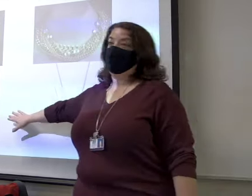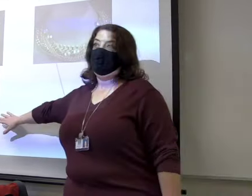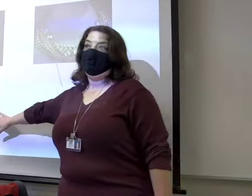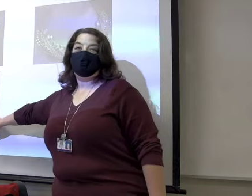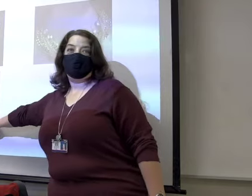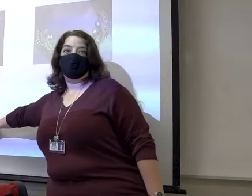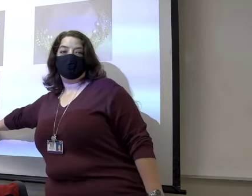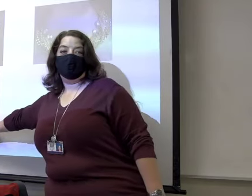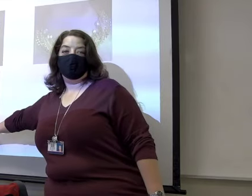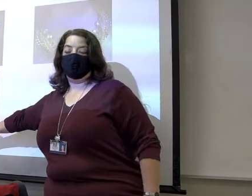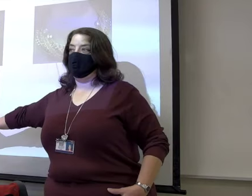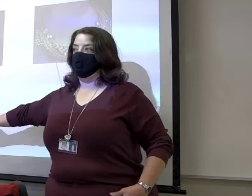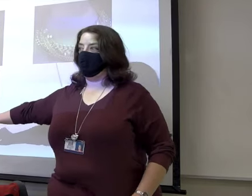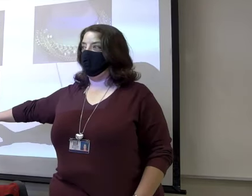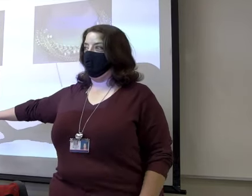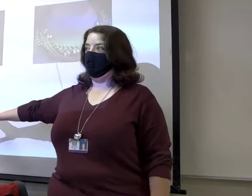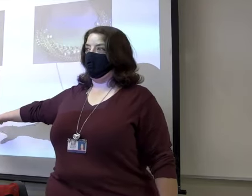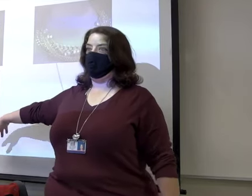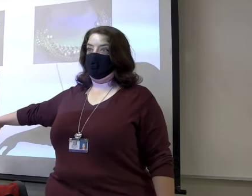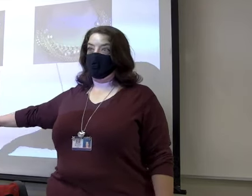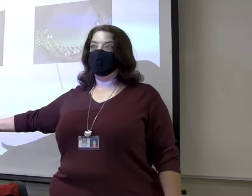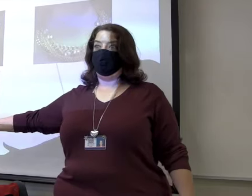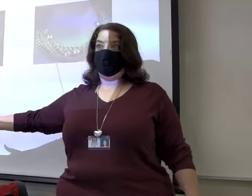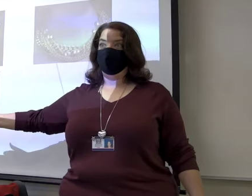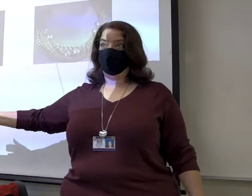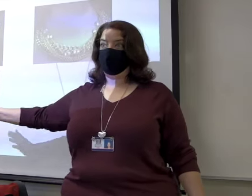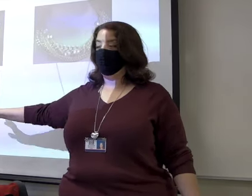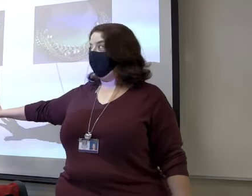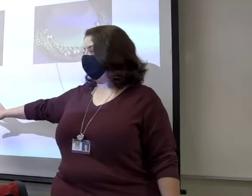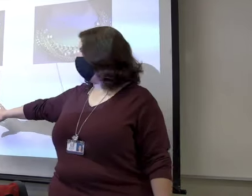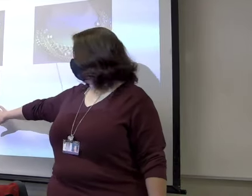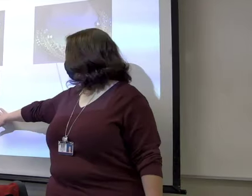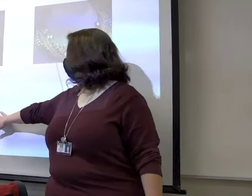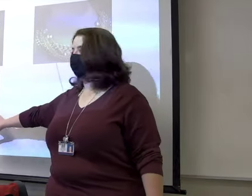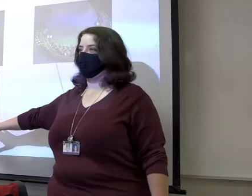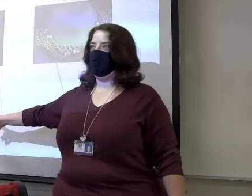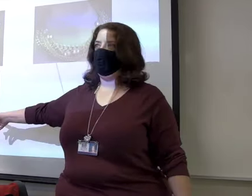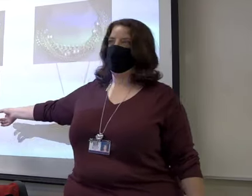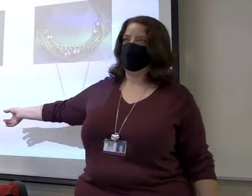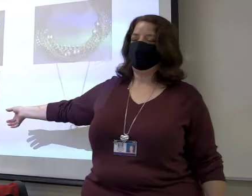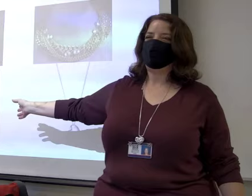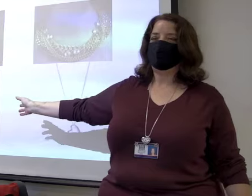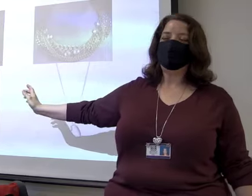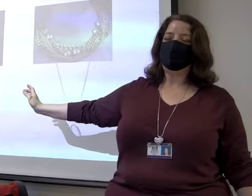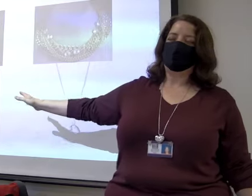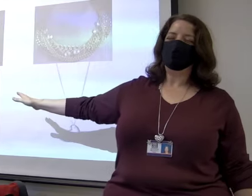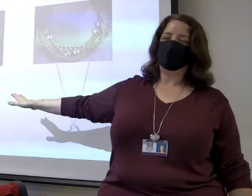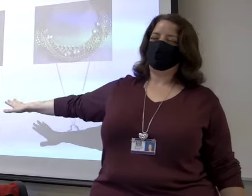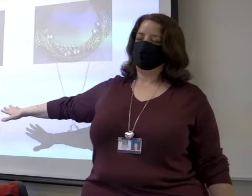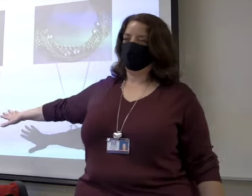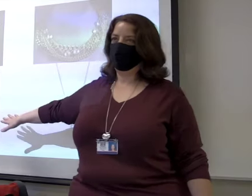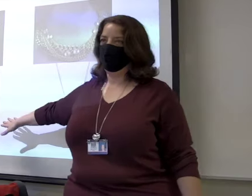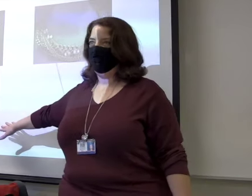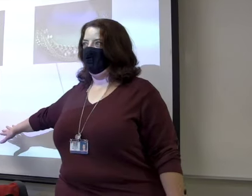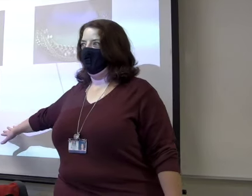Let me digress for a minute. When I was in Australia, I went to a pearl farm where they actually make pearls, and I got to try on a necklace like this, $70,000. That they put